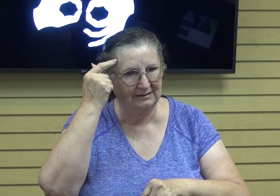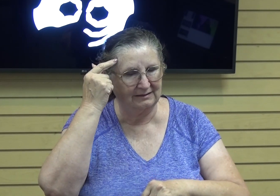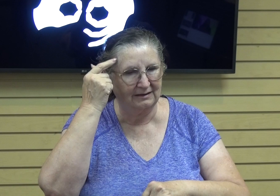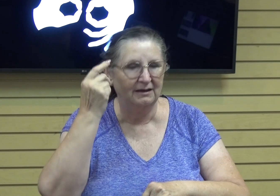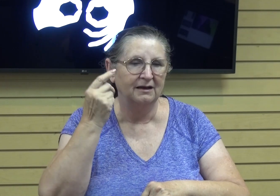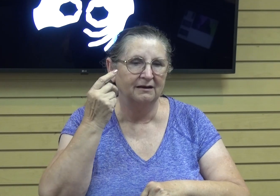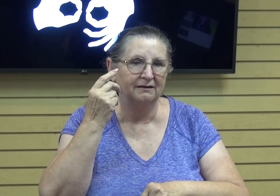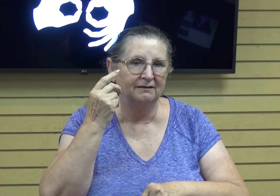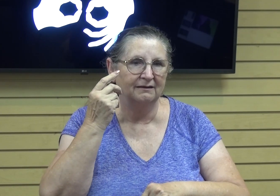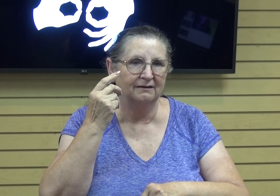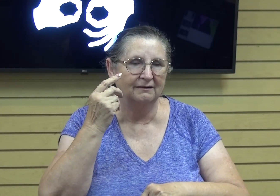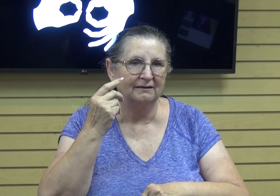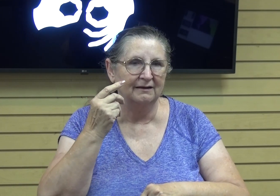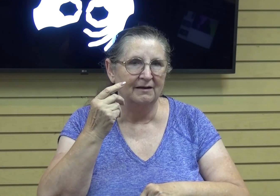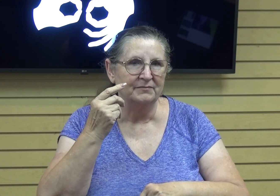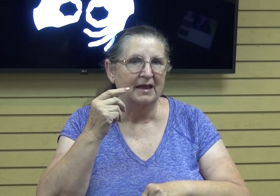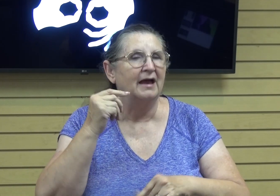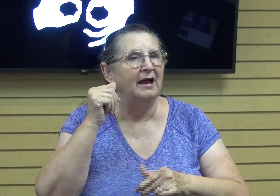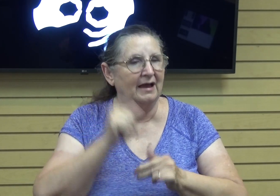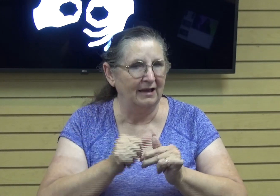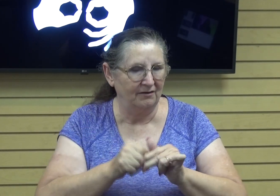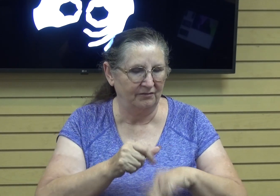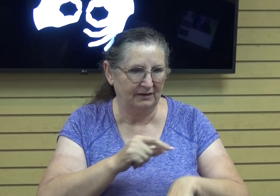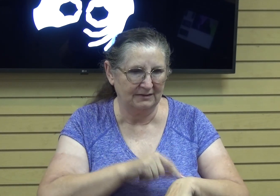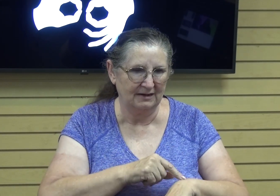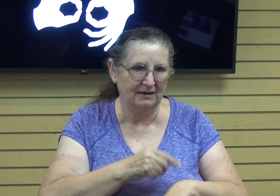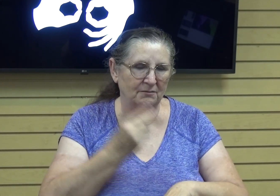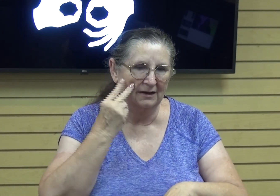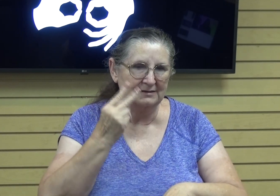the utmost respect and humbleness,